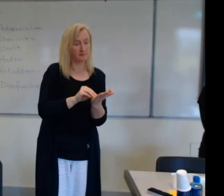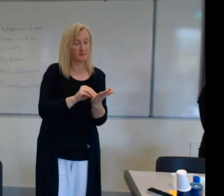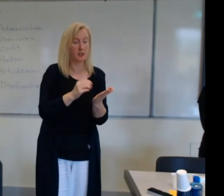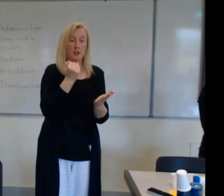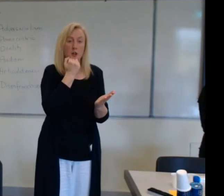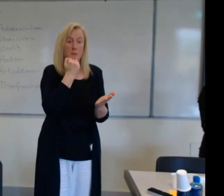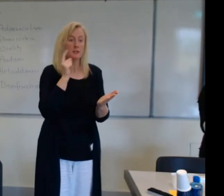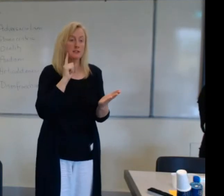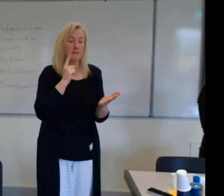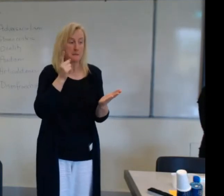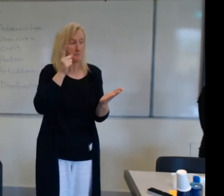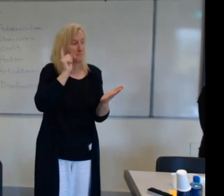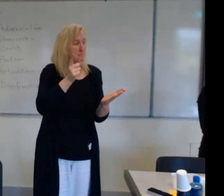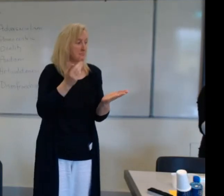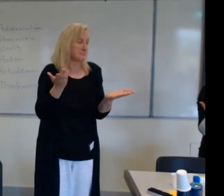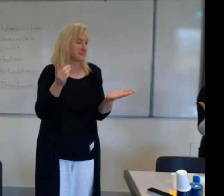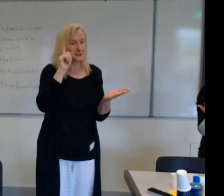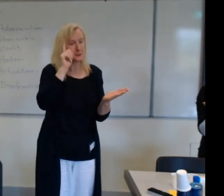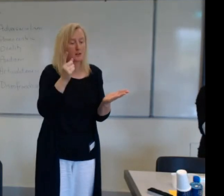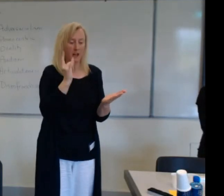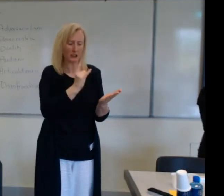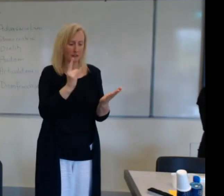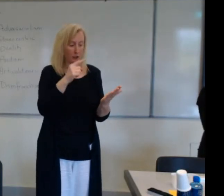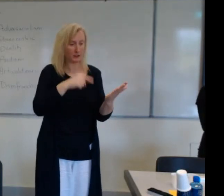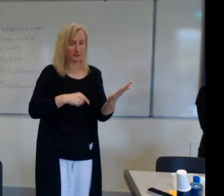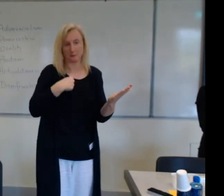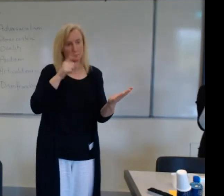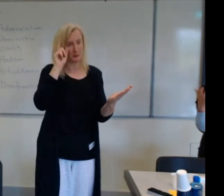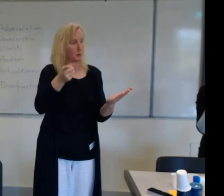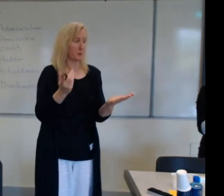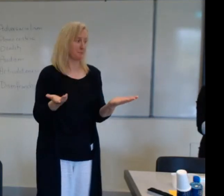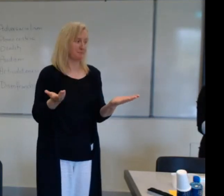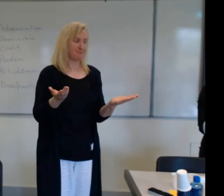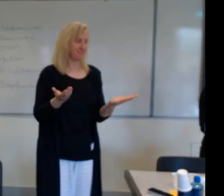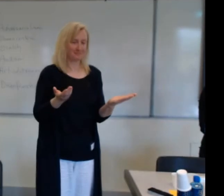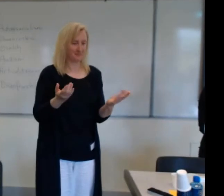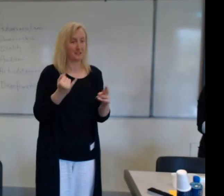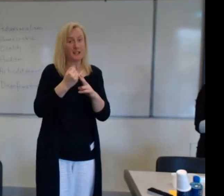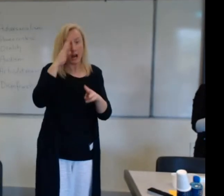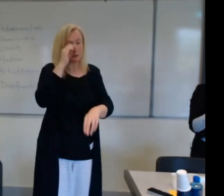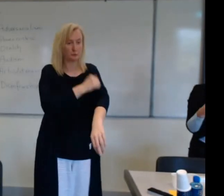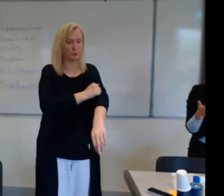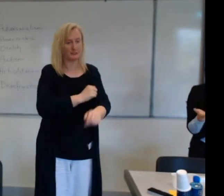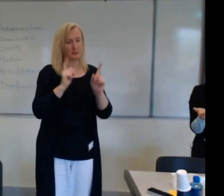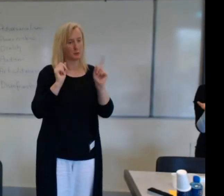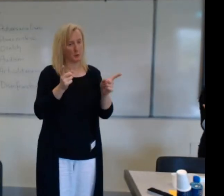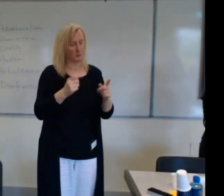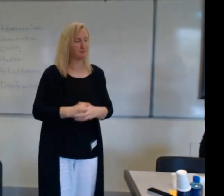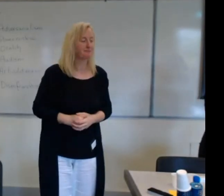know if how many deaf people, how many hard of hearing people are in the Irish prisons. And so they told